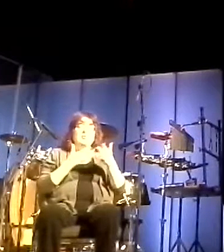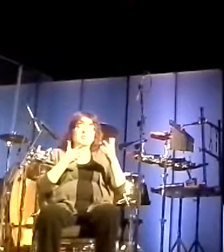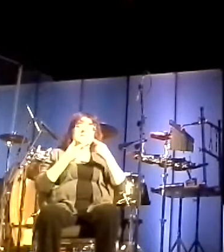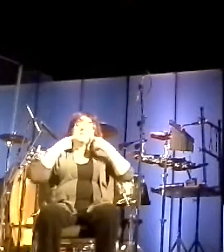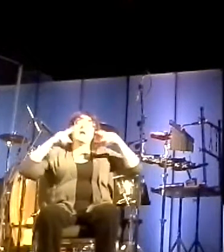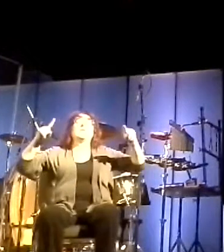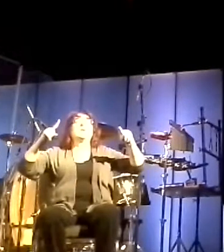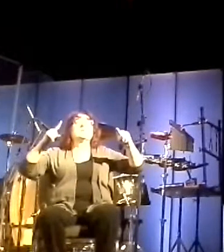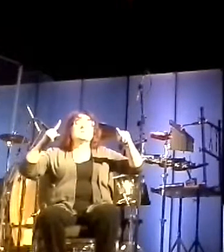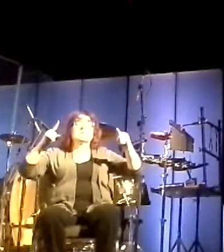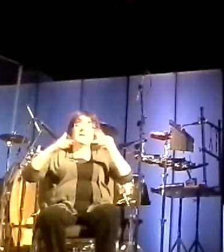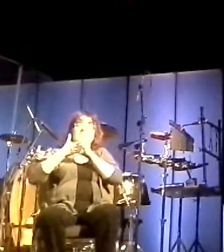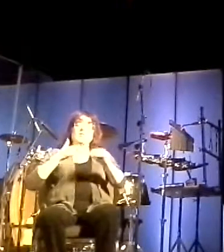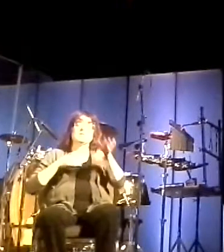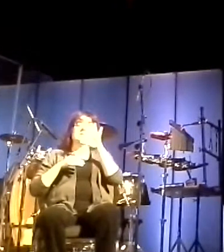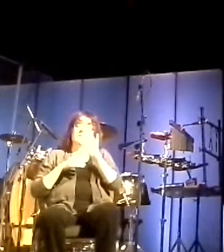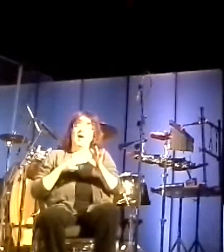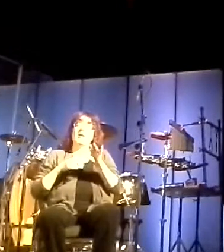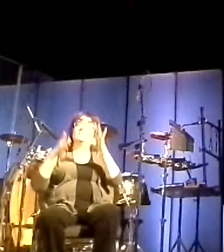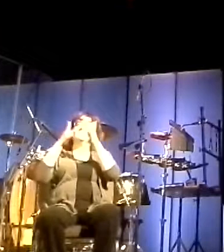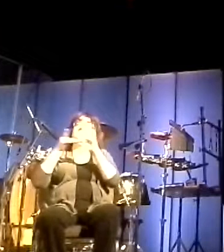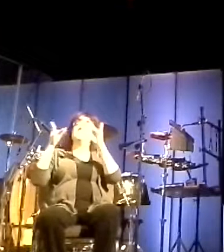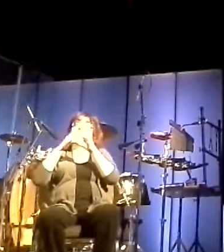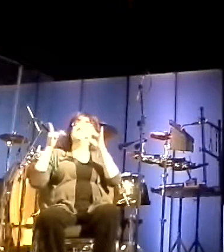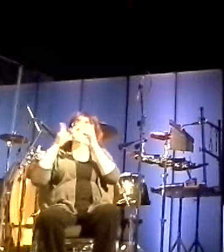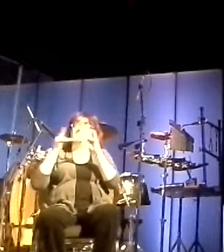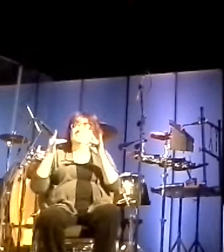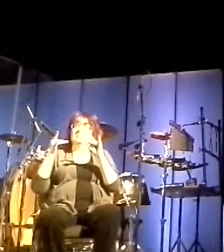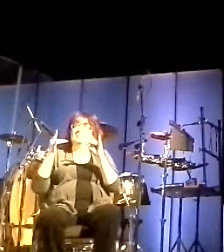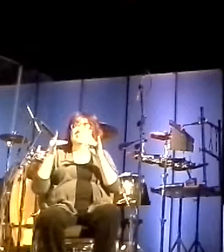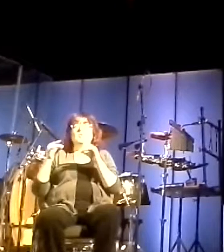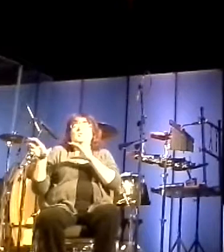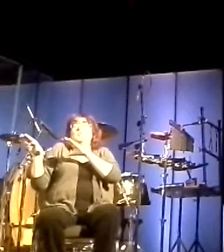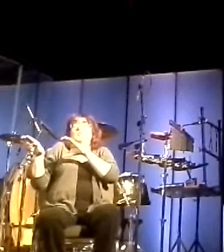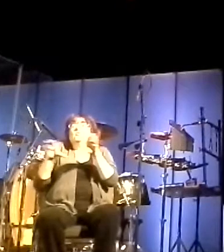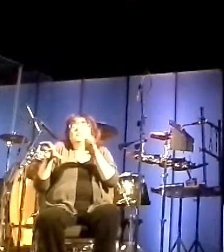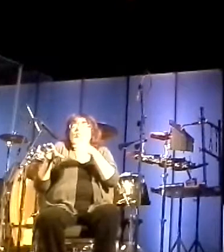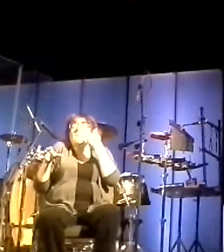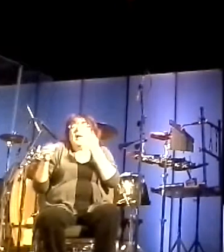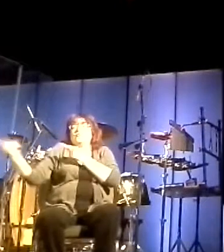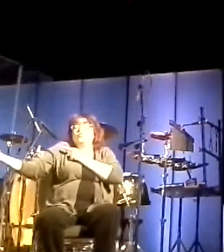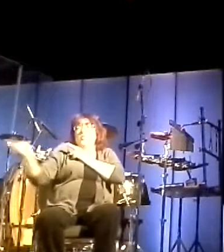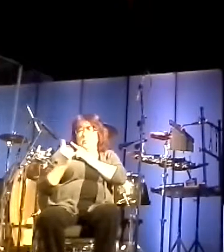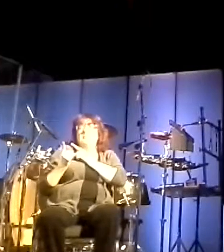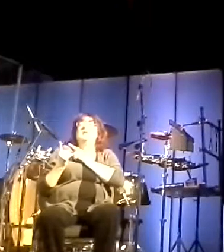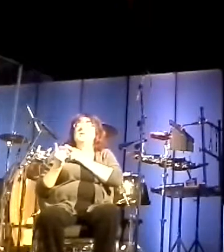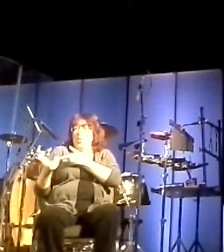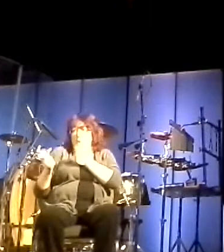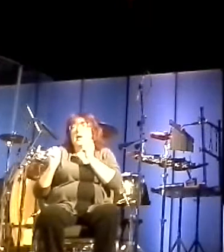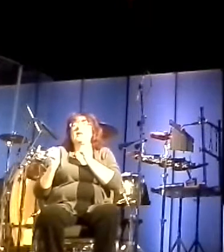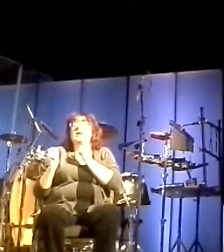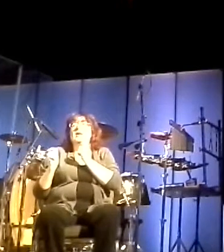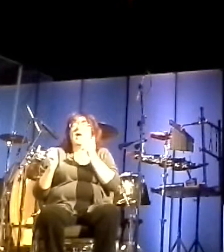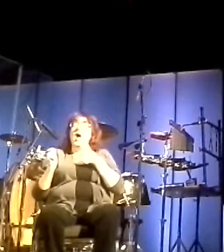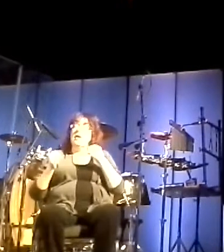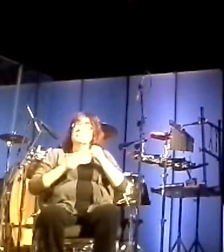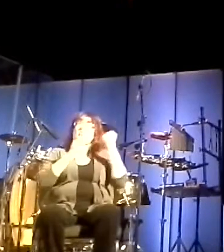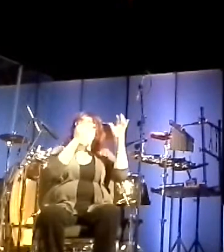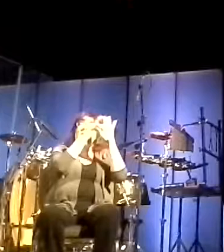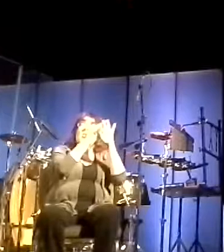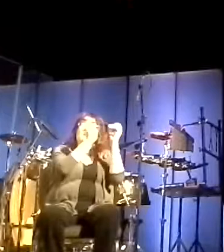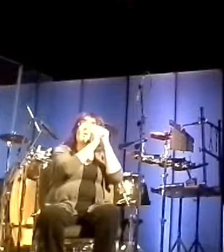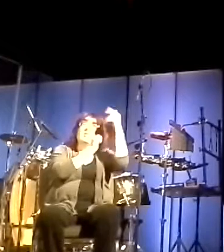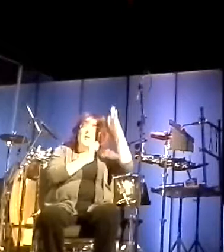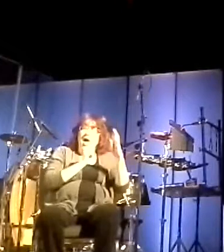amazing declaration, verse 9, this is what he says. Do your best to come to me. I've got this strong relationship